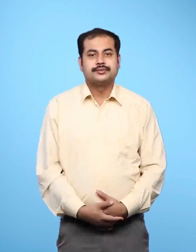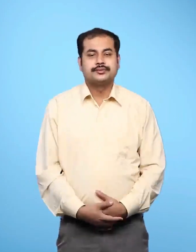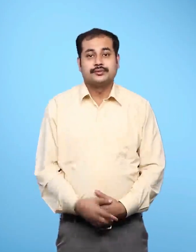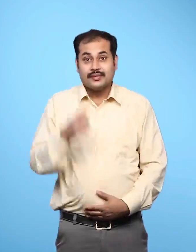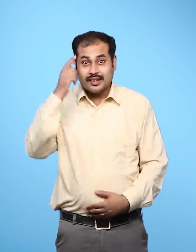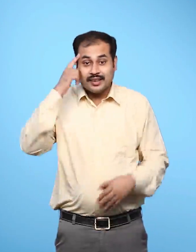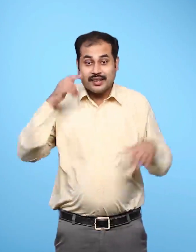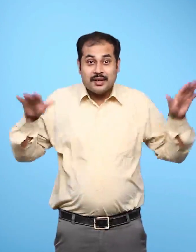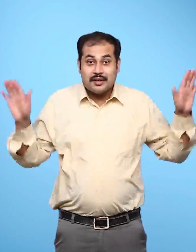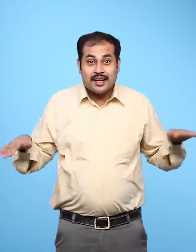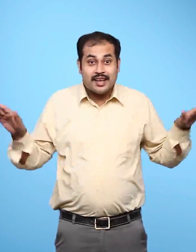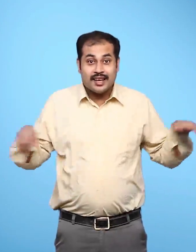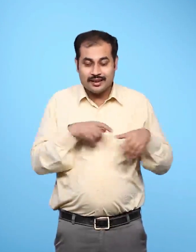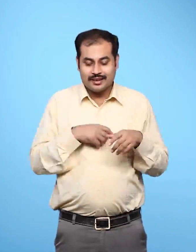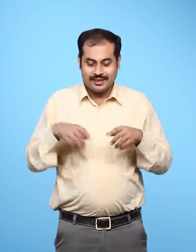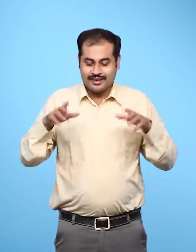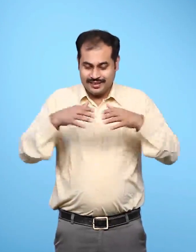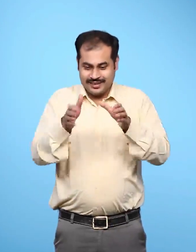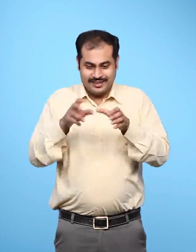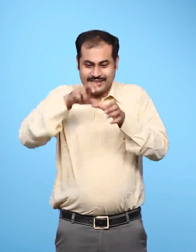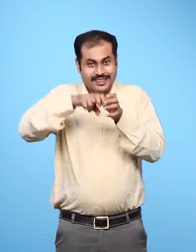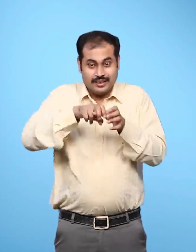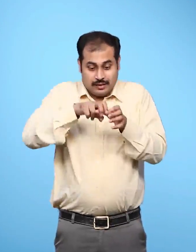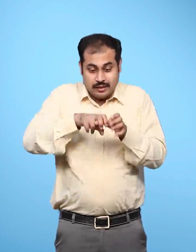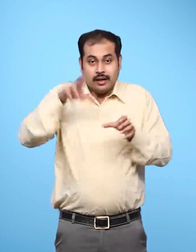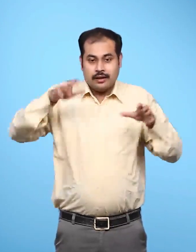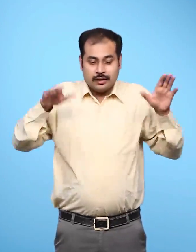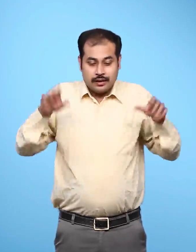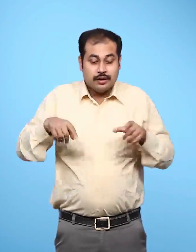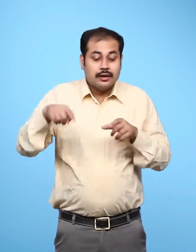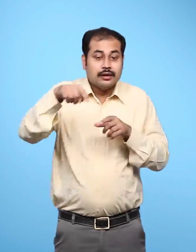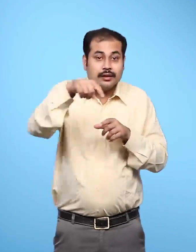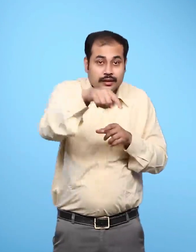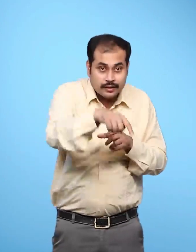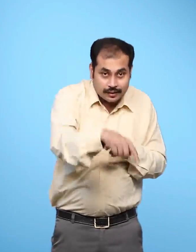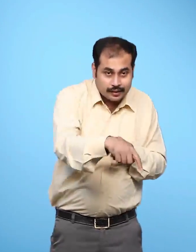Chirpy sitting on the mouth of Matka and some pebbles lying nearby.